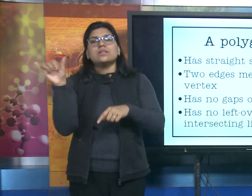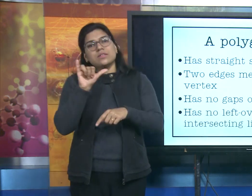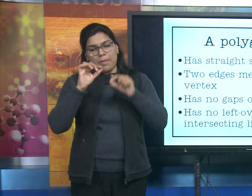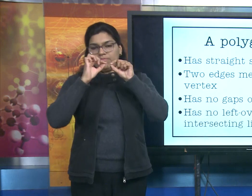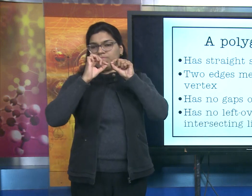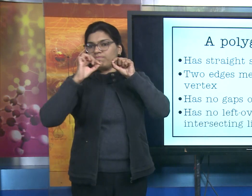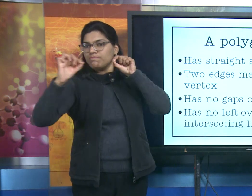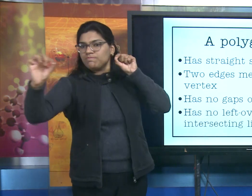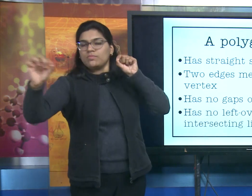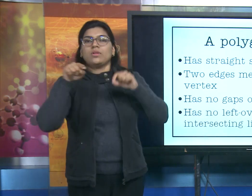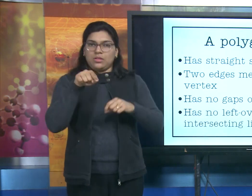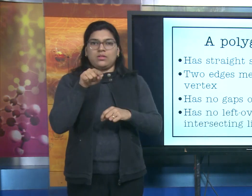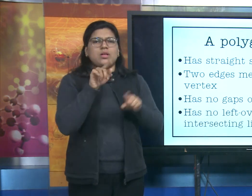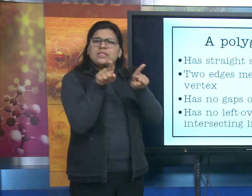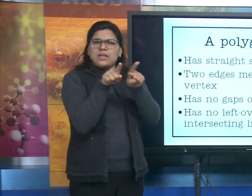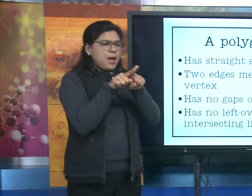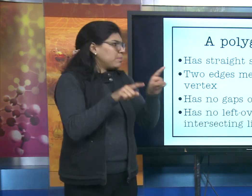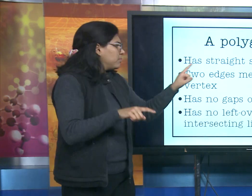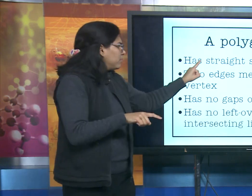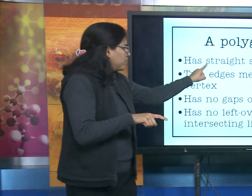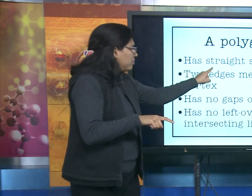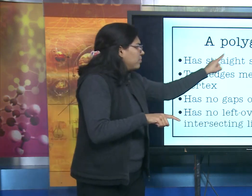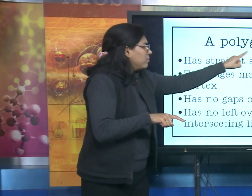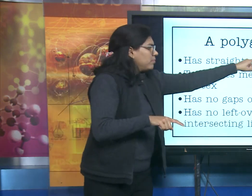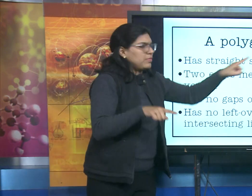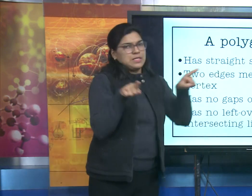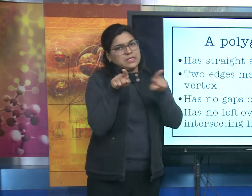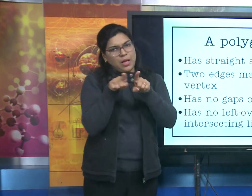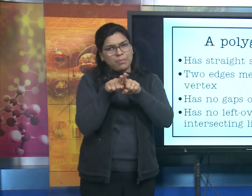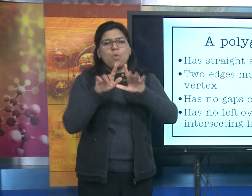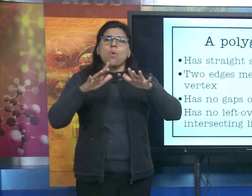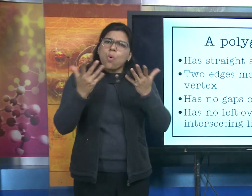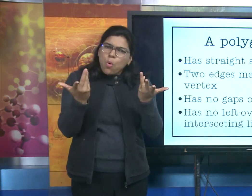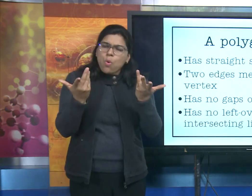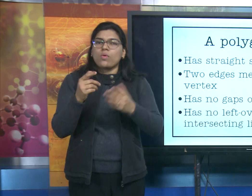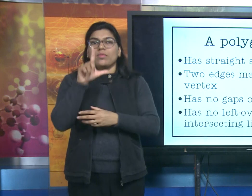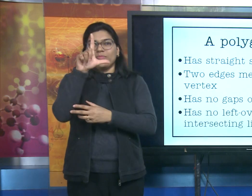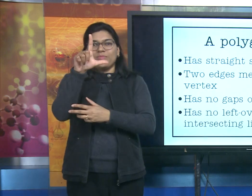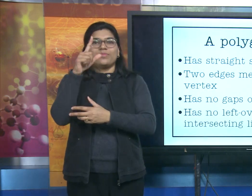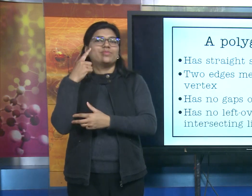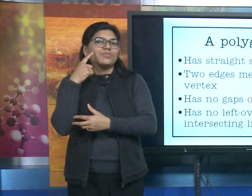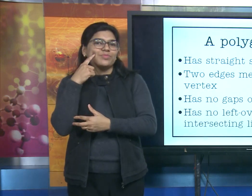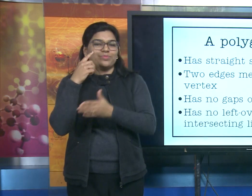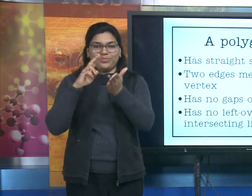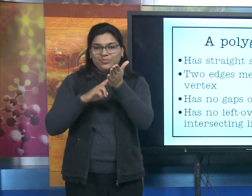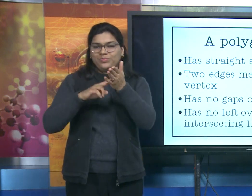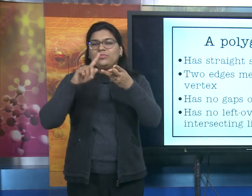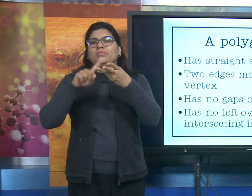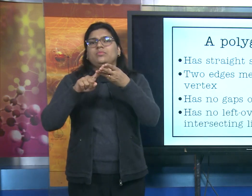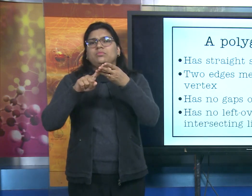rectangle or any square, the side that is straight and also its other name